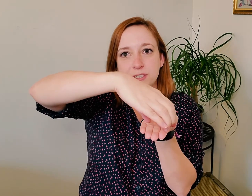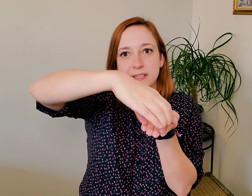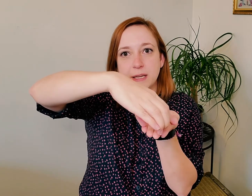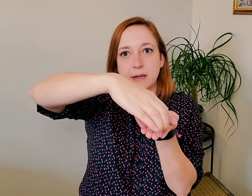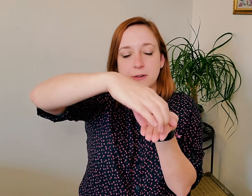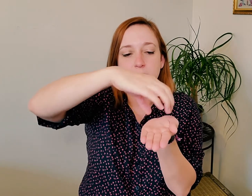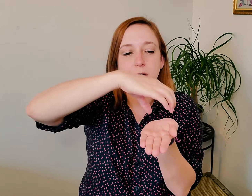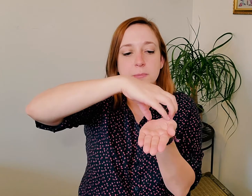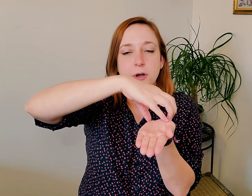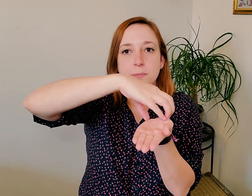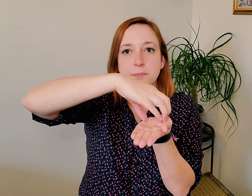slide it along our palm.